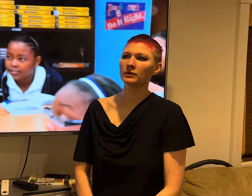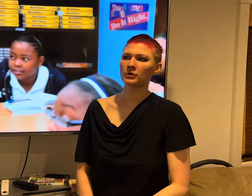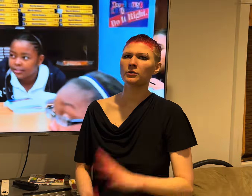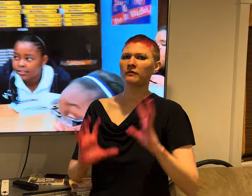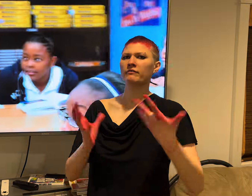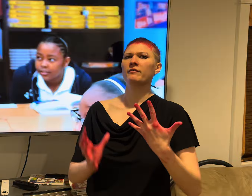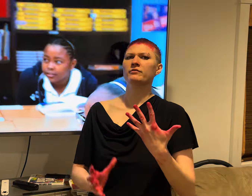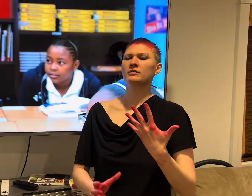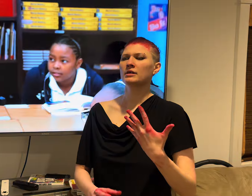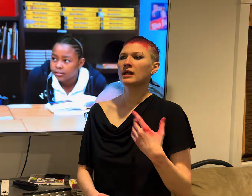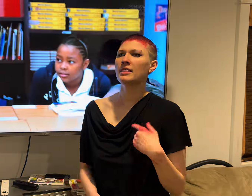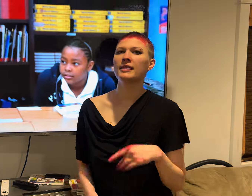concert.